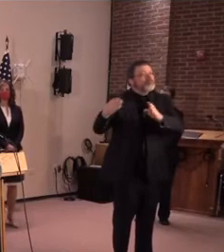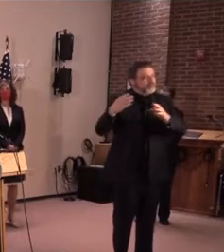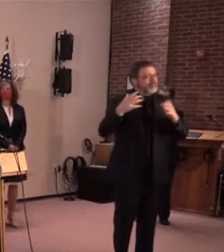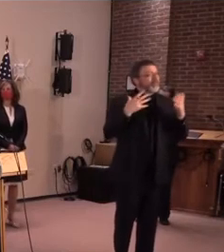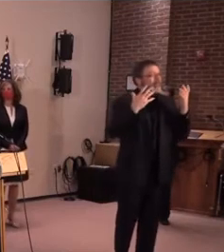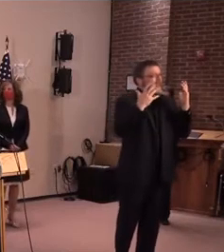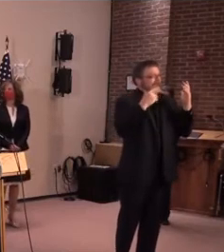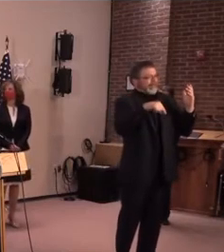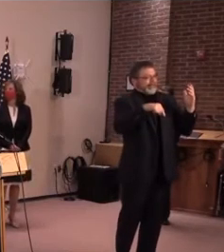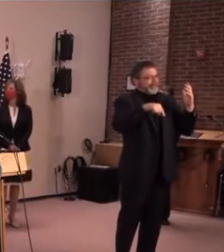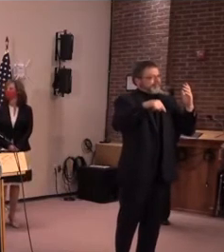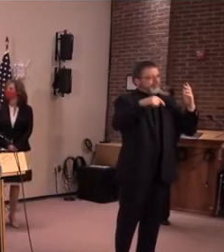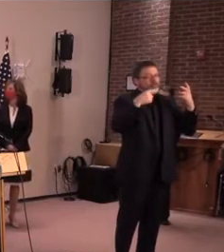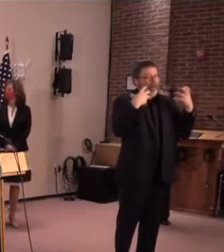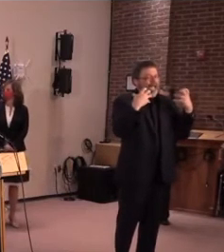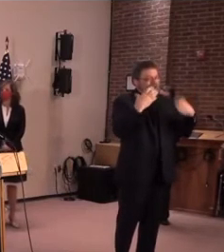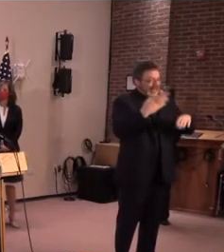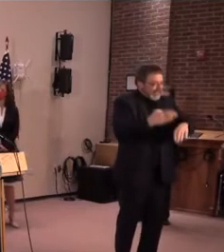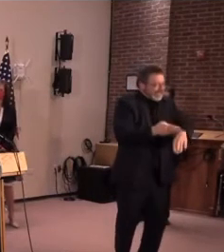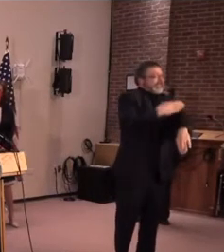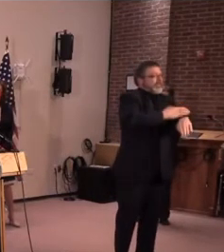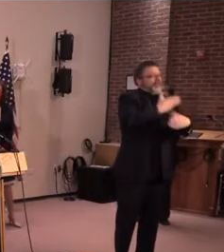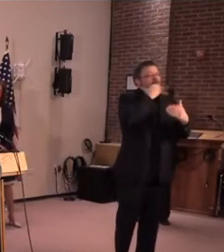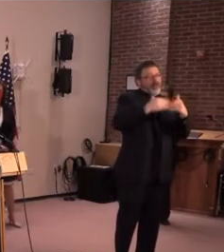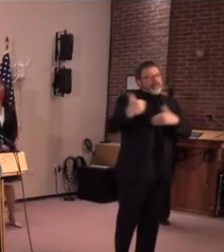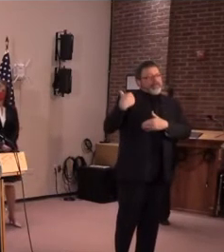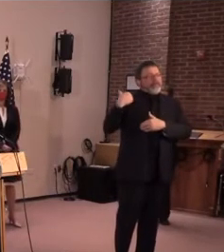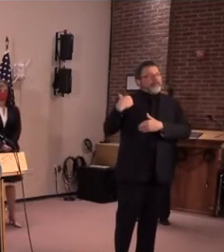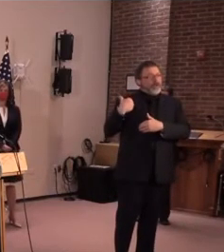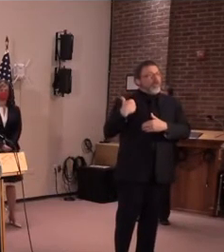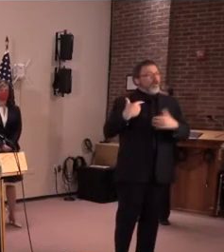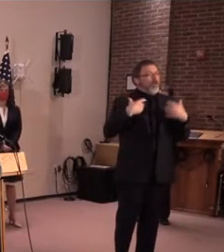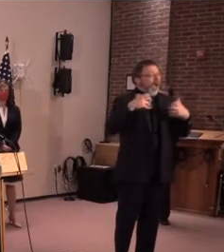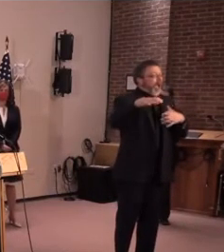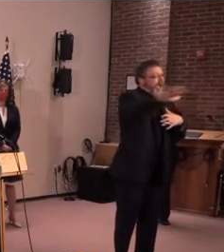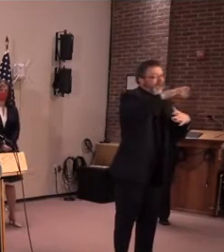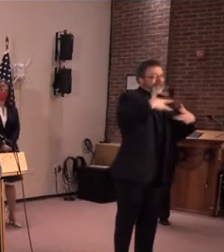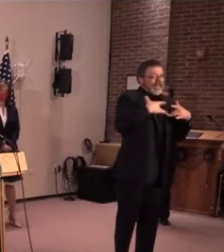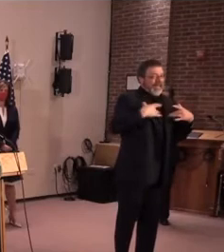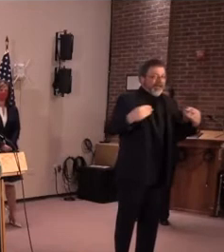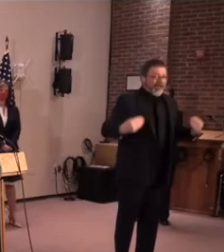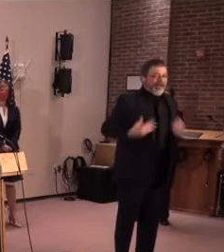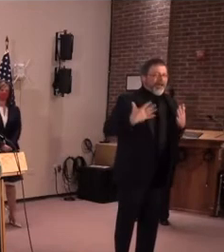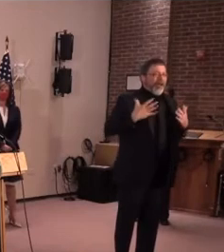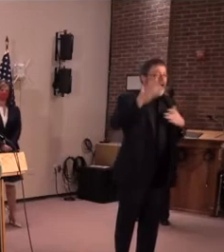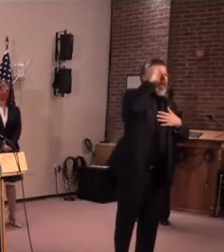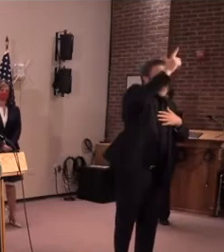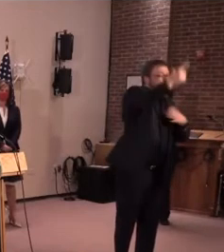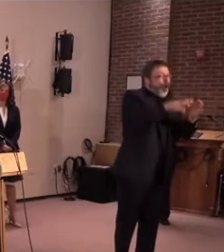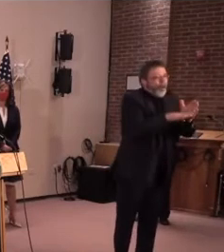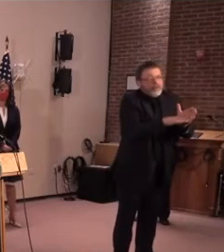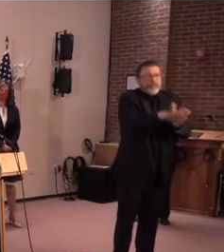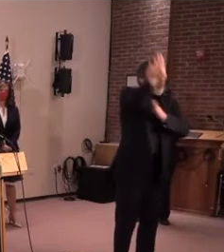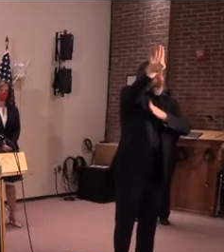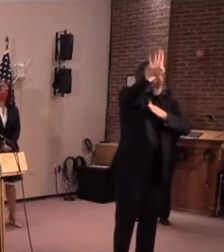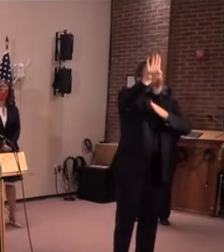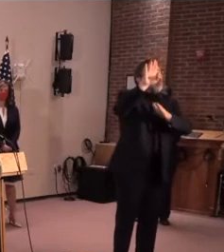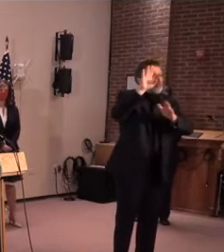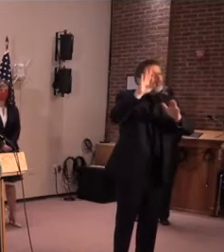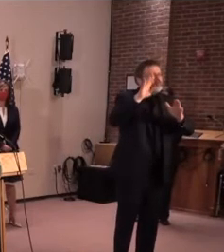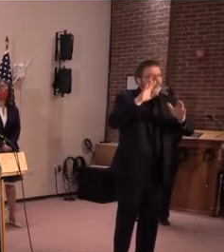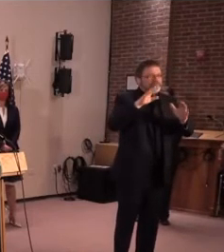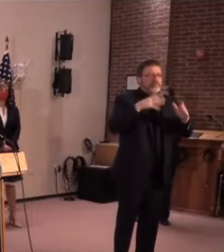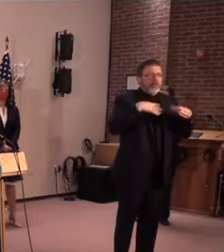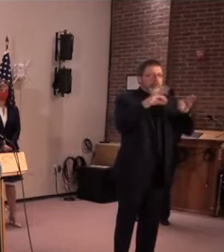thrive post-COVID? And it is vital that we pay attention and allocate the proper resources to ensure that we do just